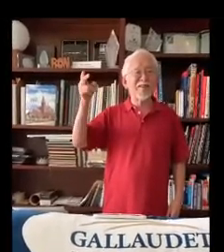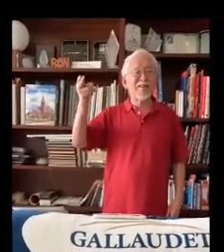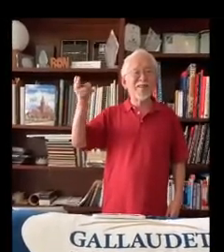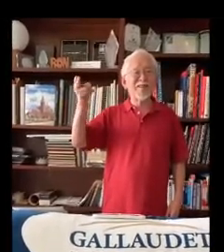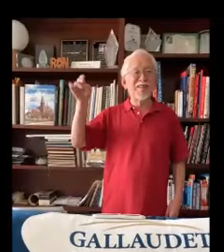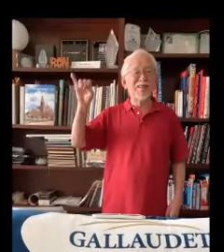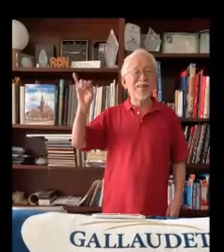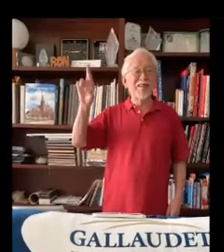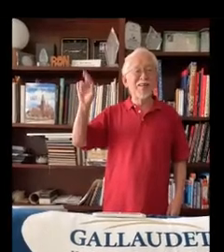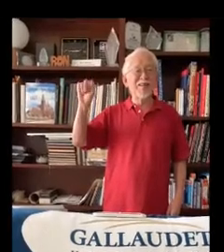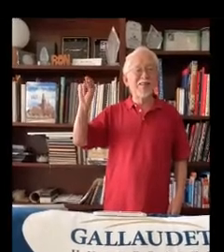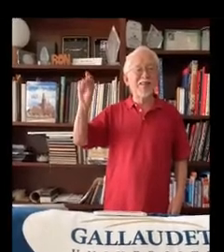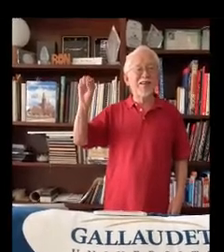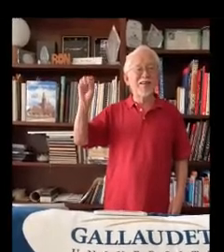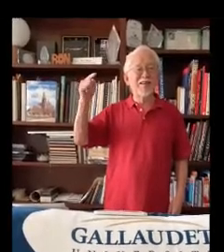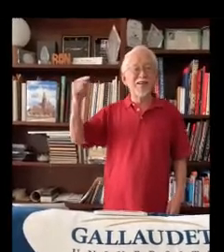M.